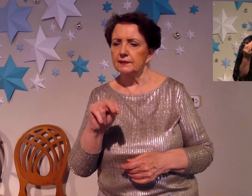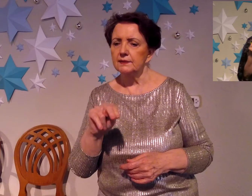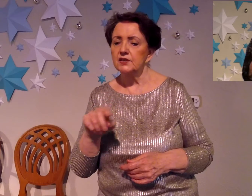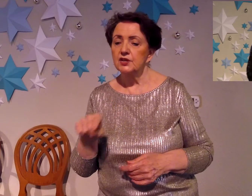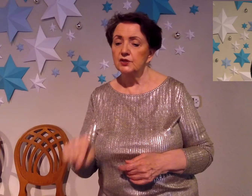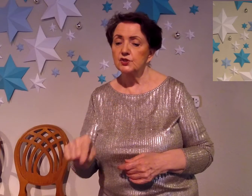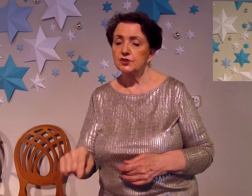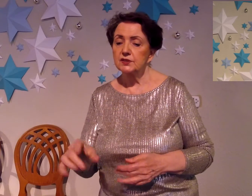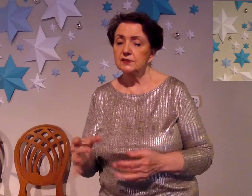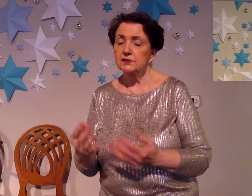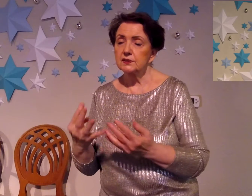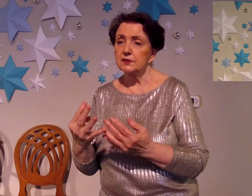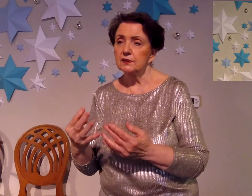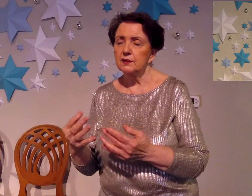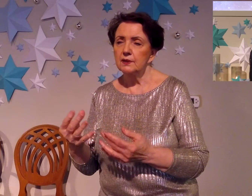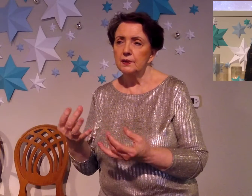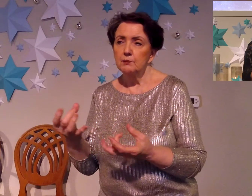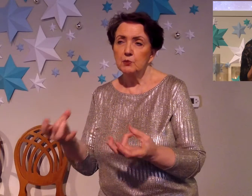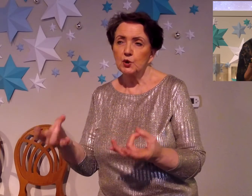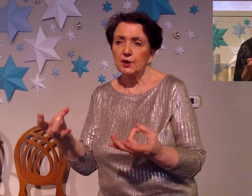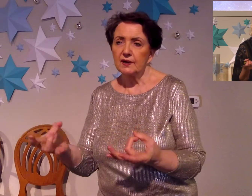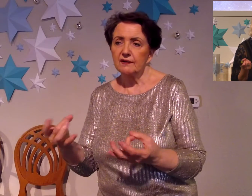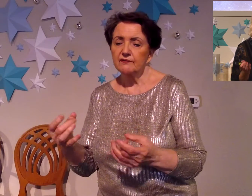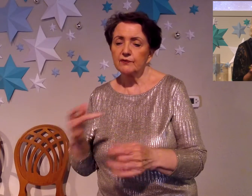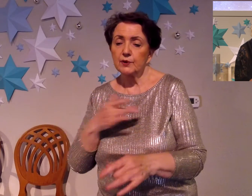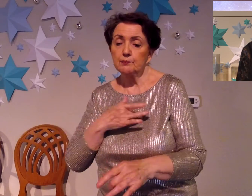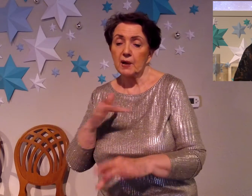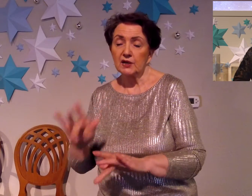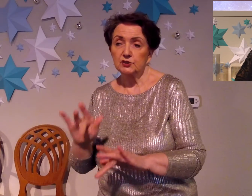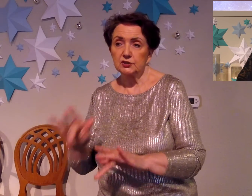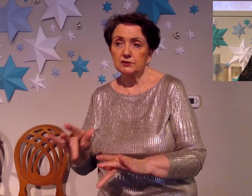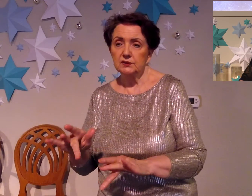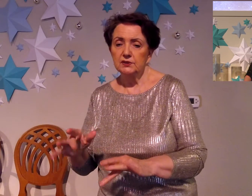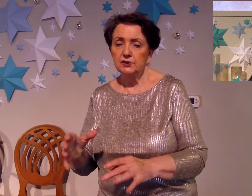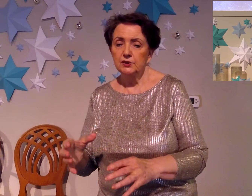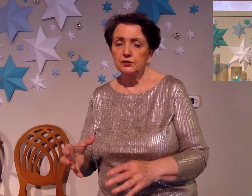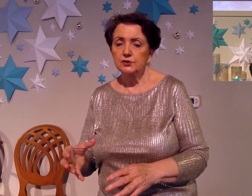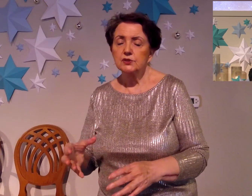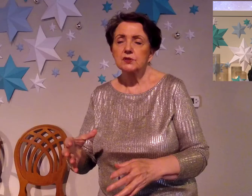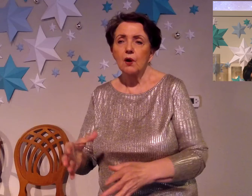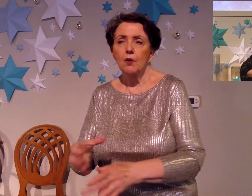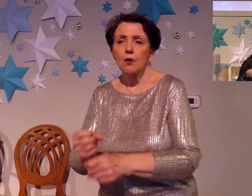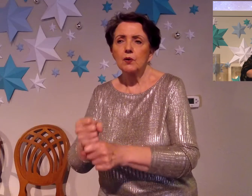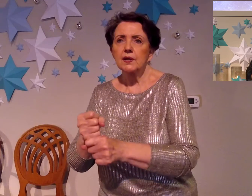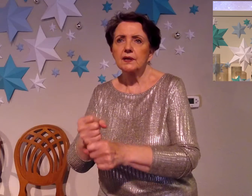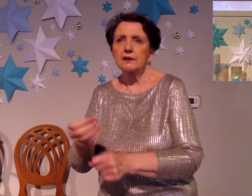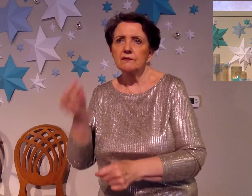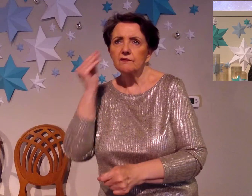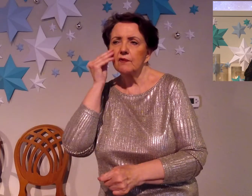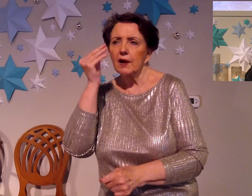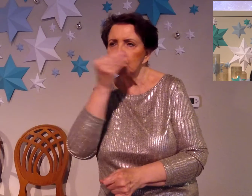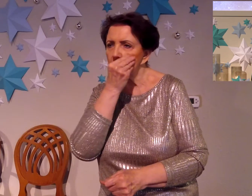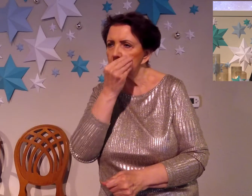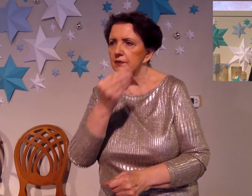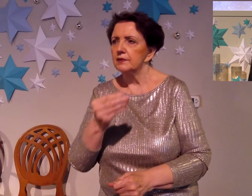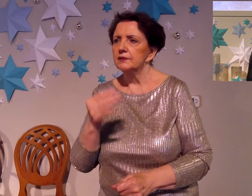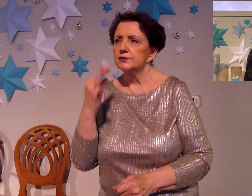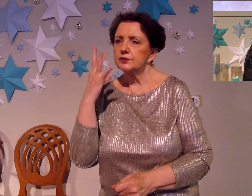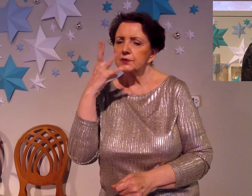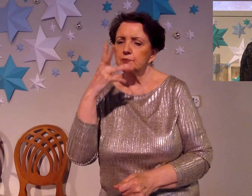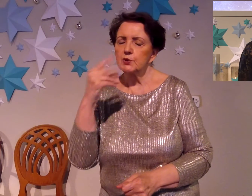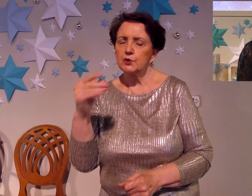And mostly in the West, we see her holding a lotus, and she's sitting on a lotus, and she's all in a very peaceful and beautiful